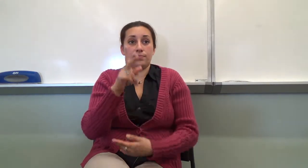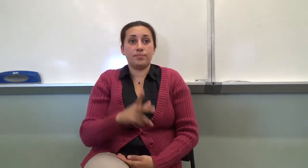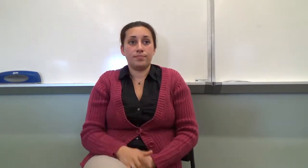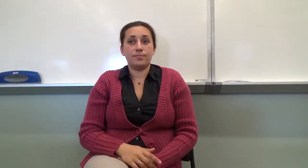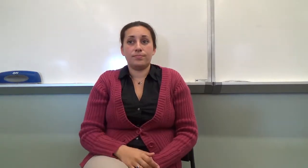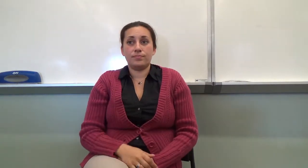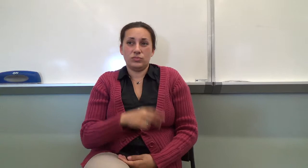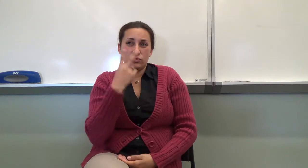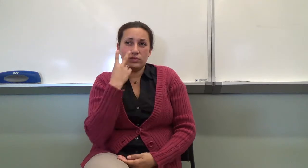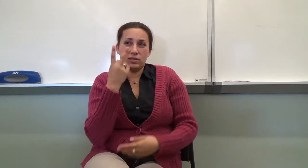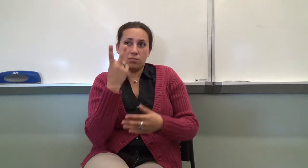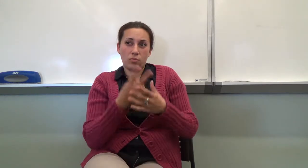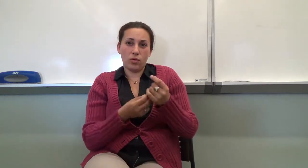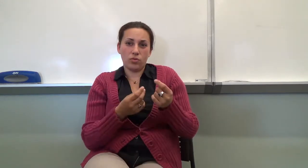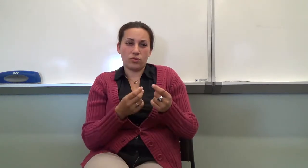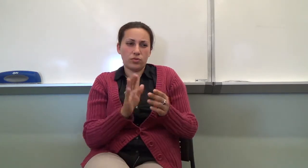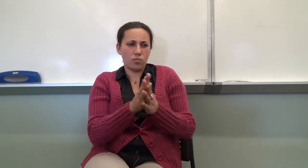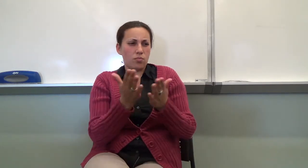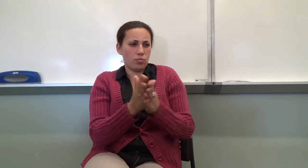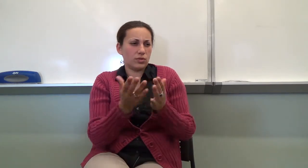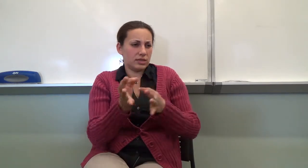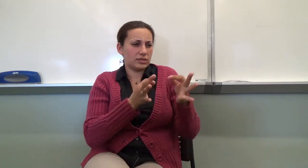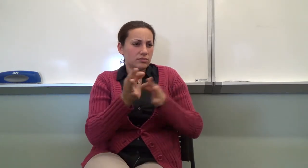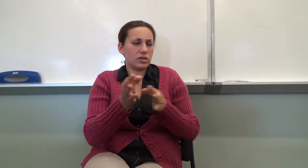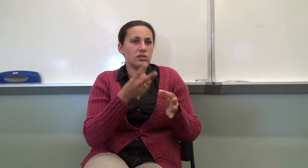of those. I think your book actually does both of those.